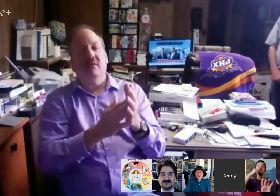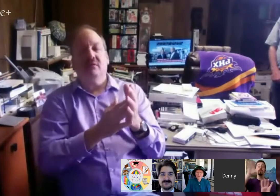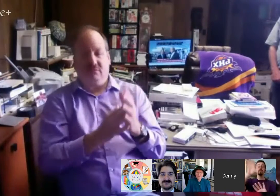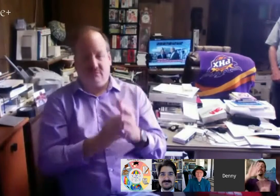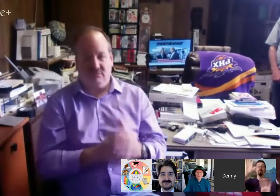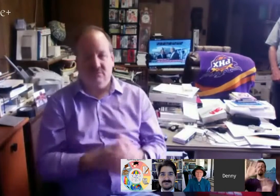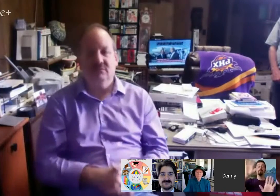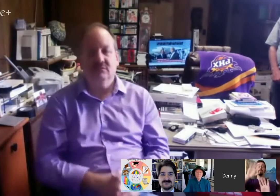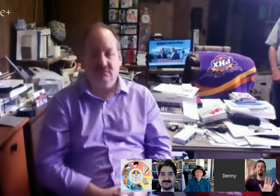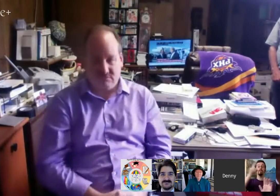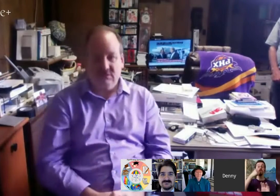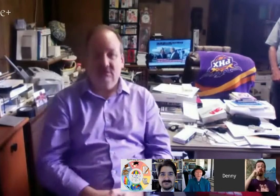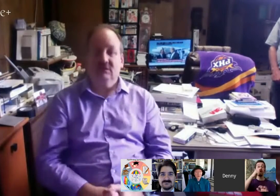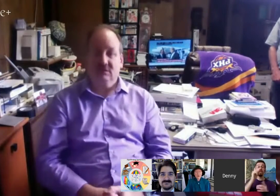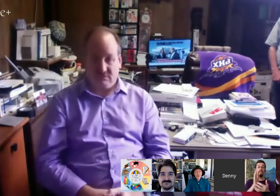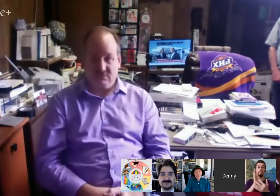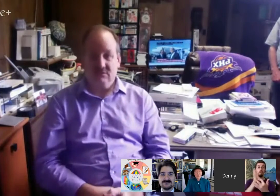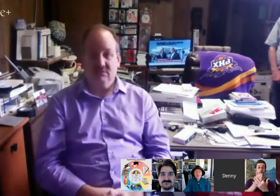to interrupt him?